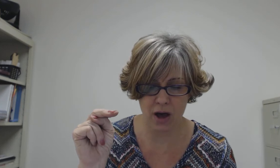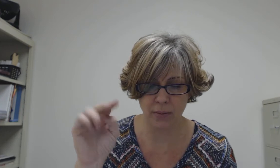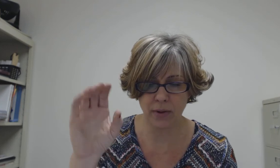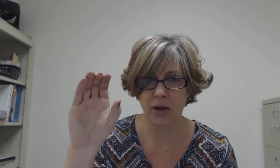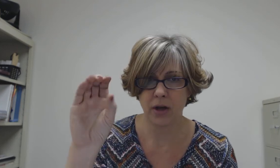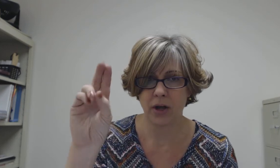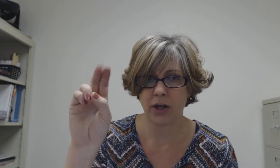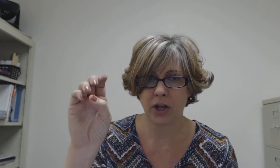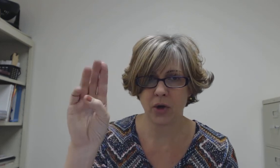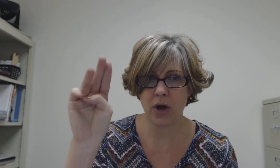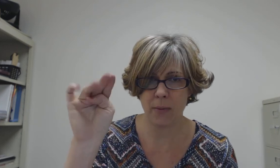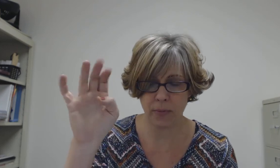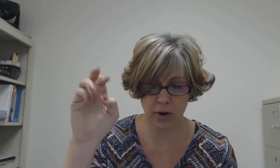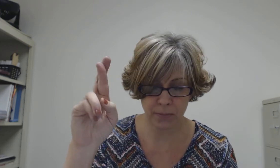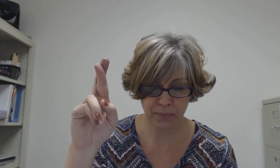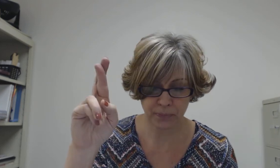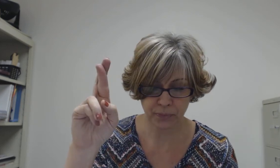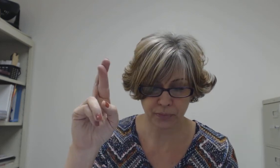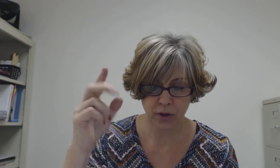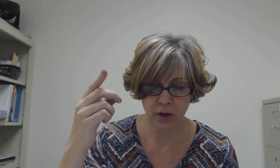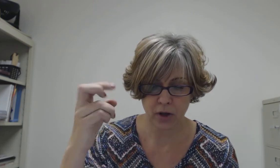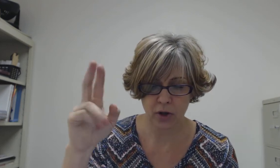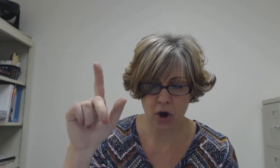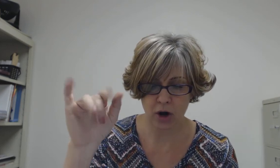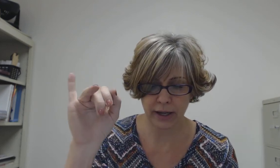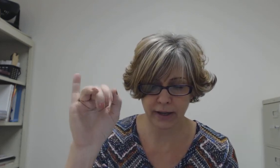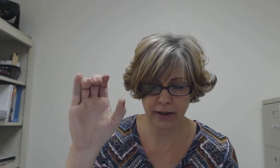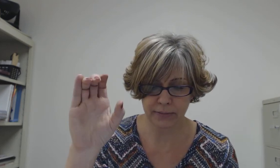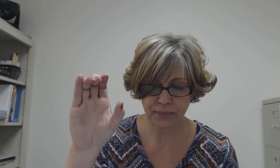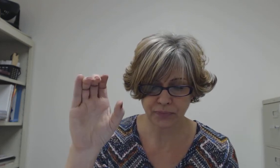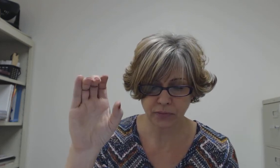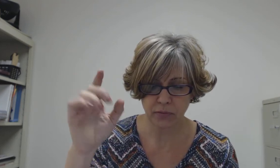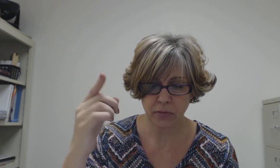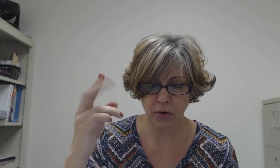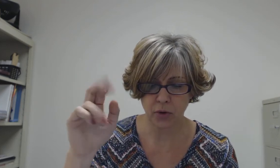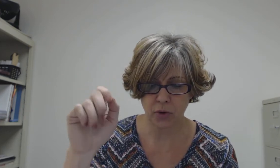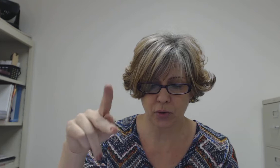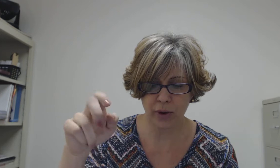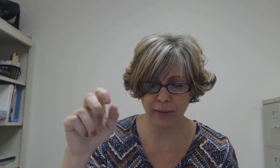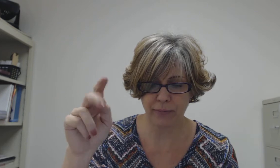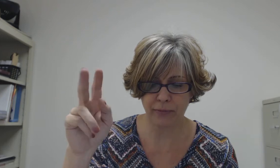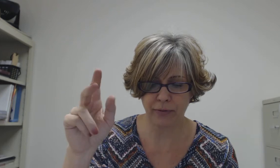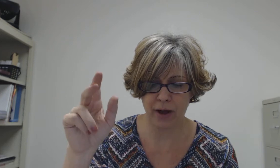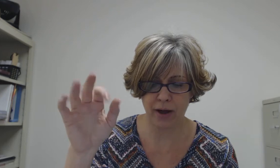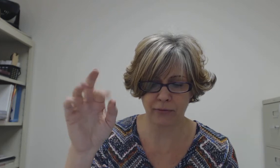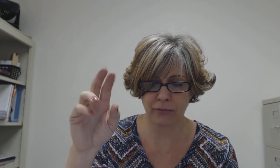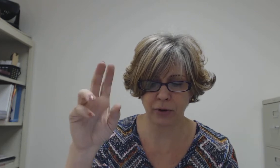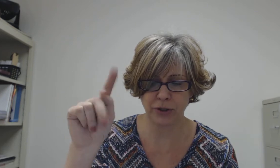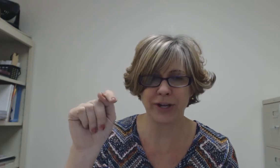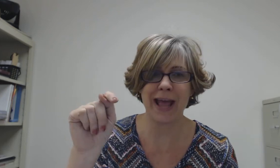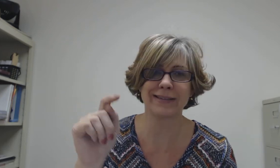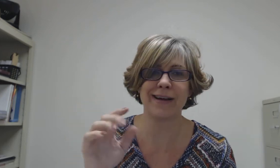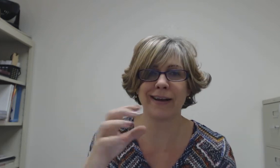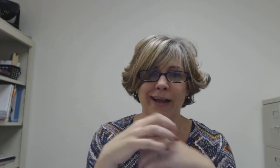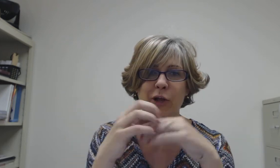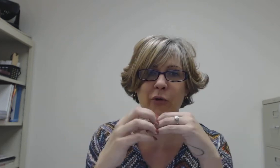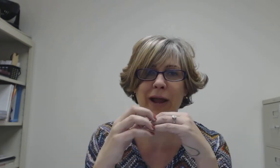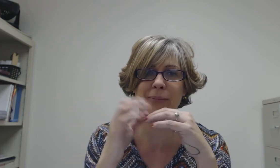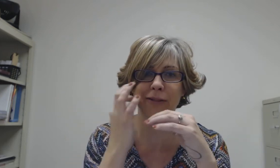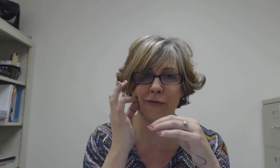cob, cucumber, garlic, grape, fruit, you can't sign like grape and then